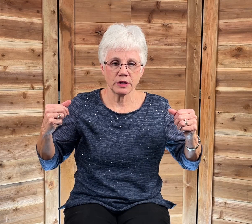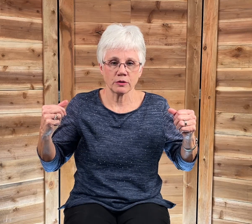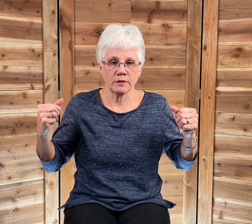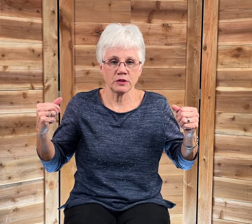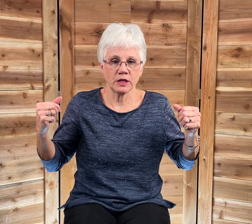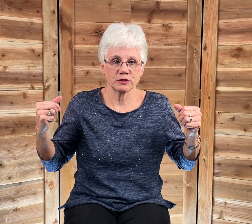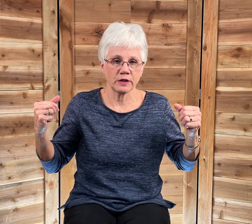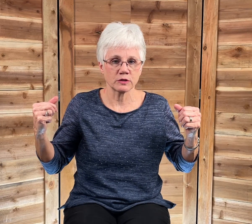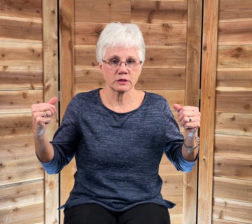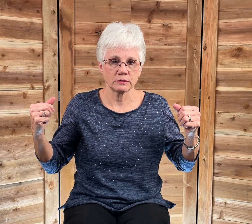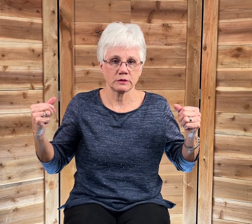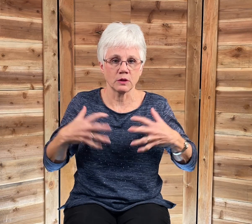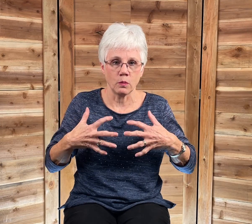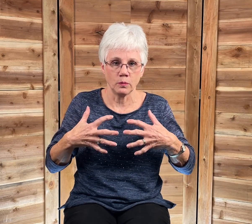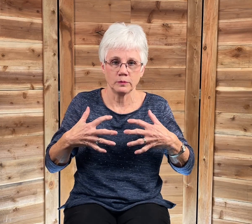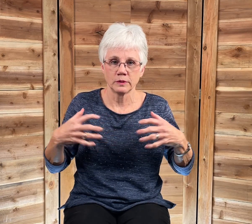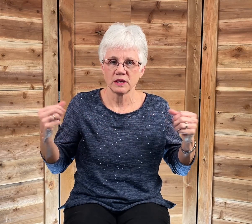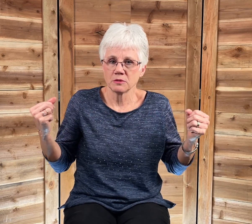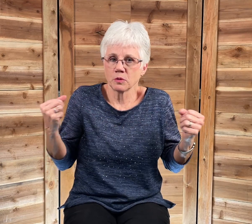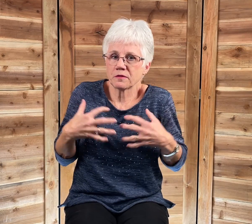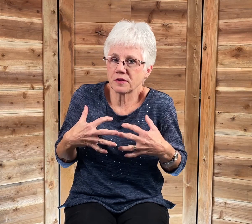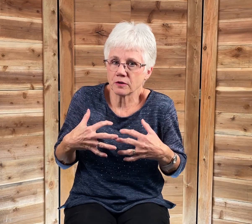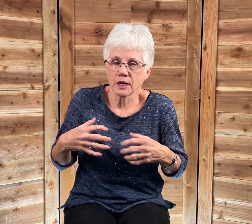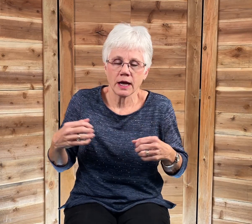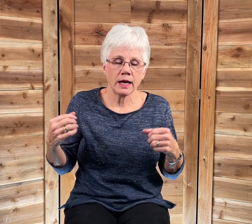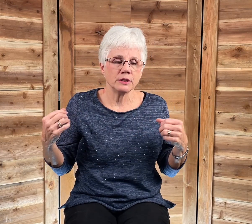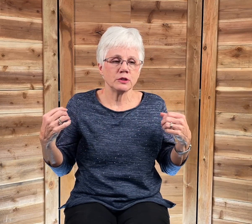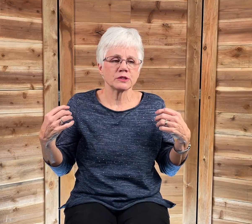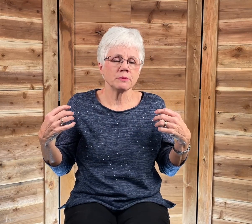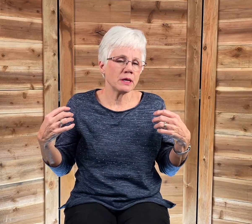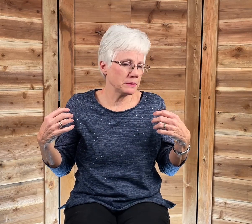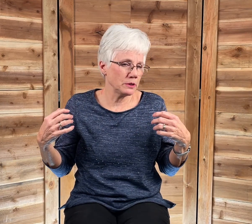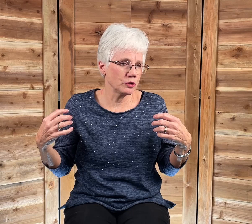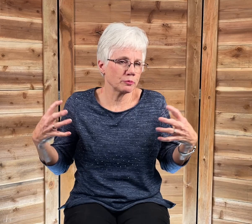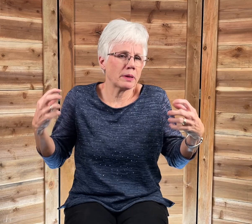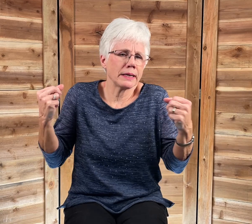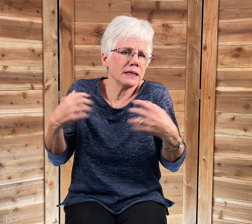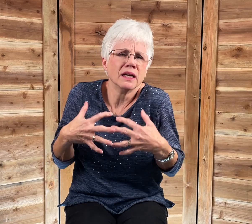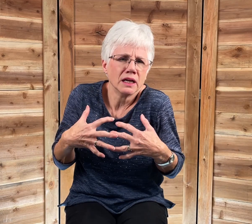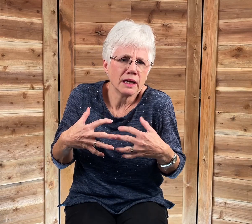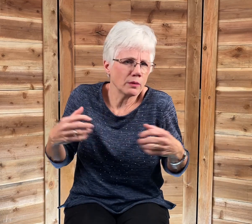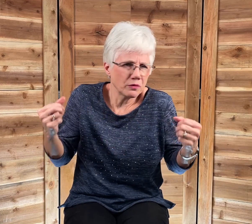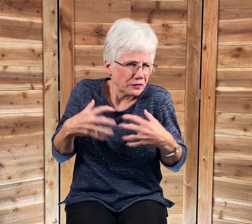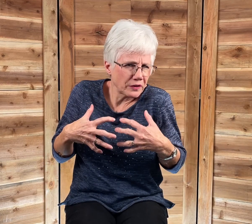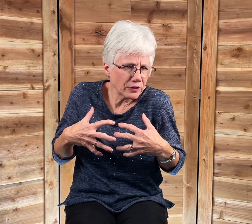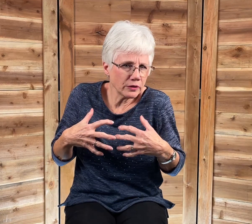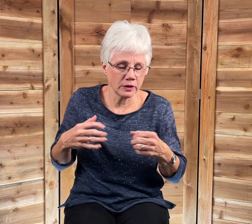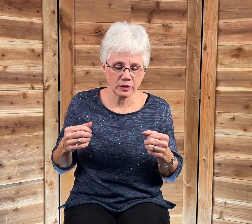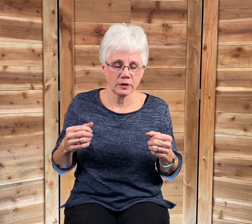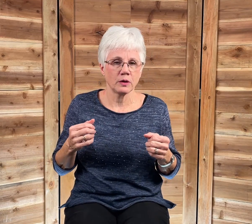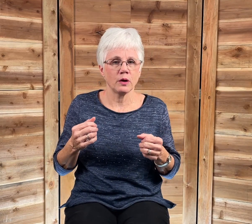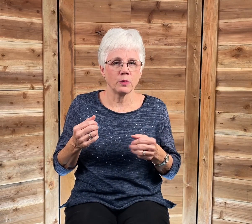hands out here and then you let your fingers go. You won't fear. And you sometimes need to use your body. I won't